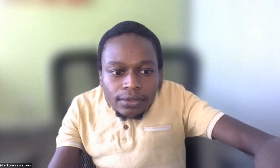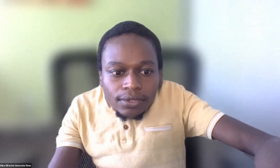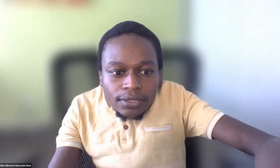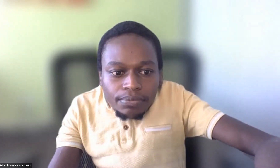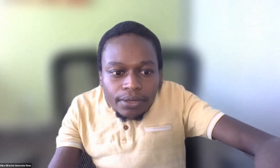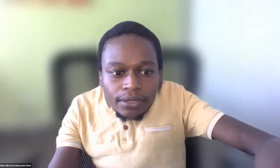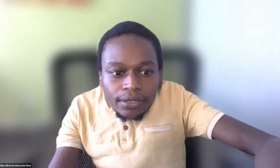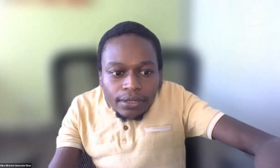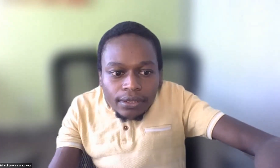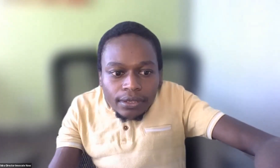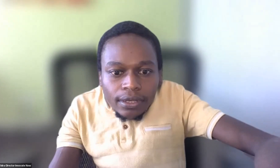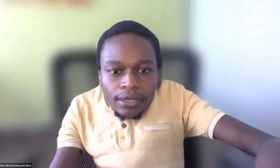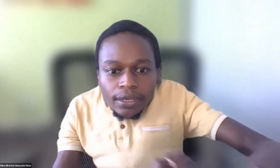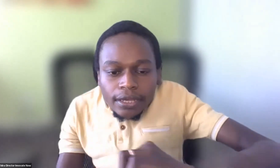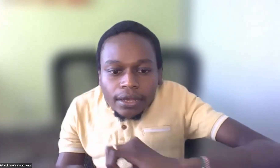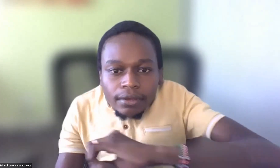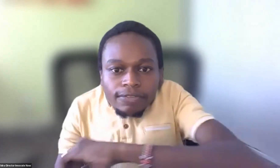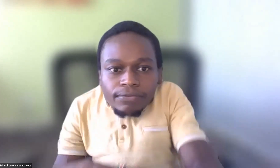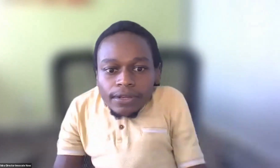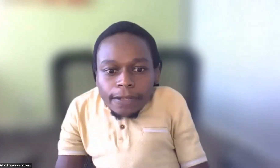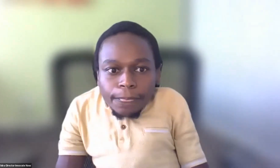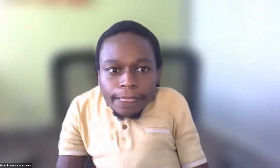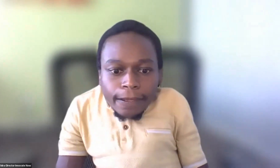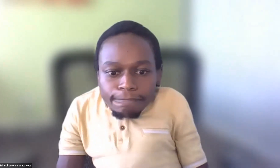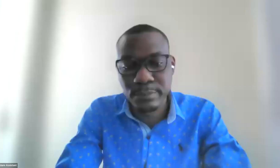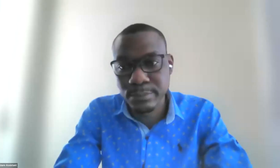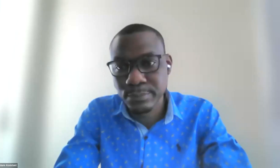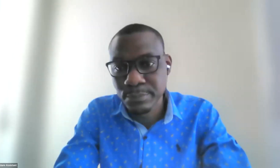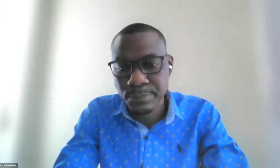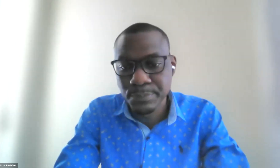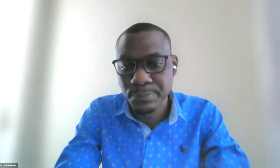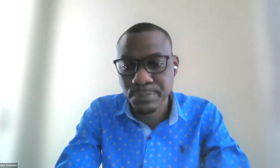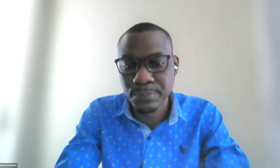Let's see what's happening. Yeah.